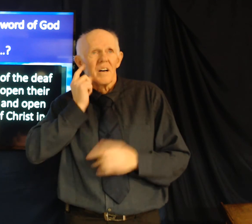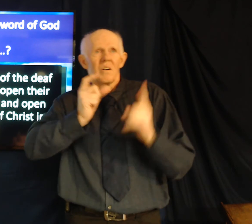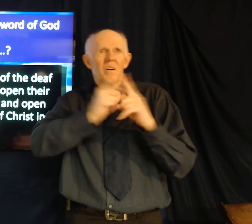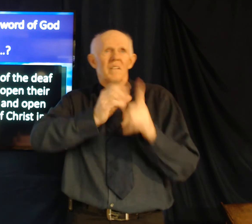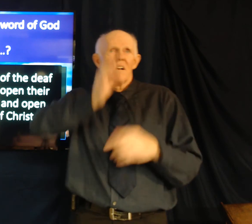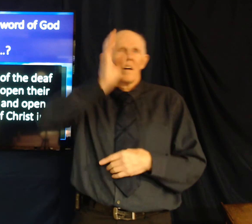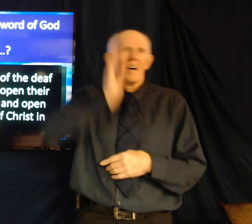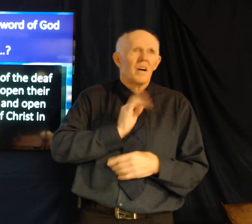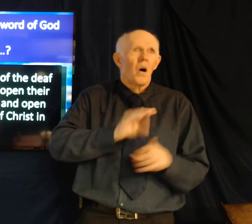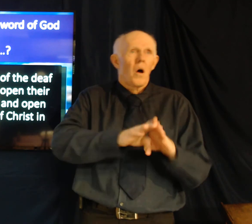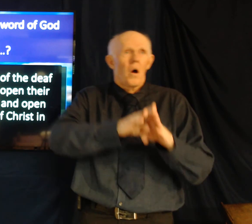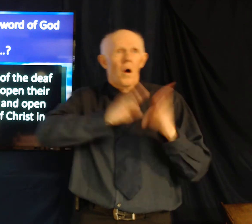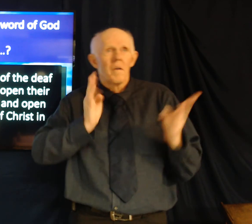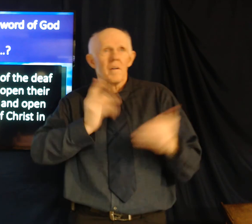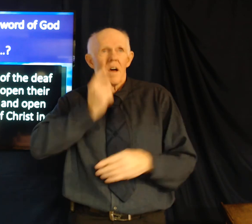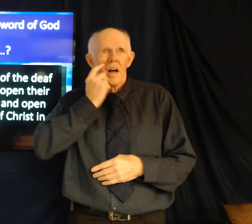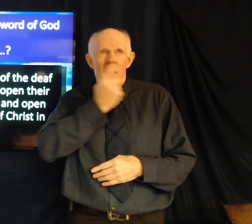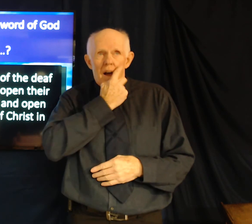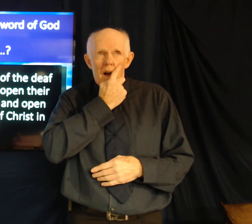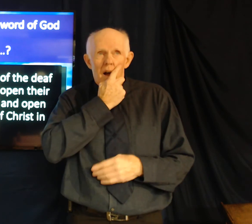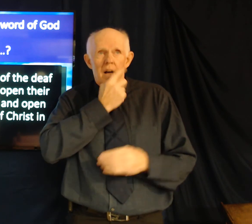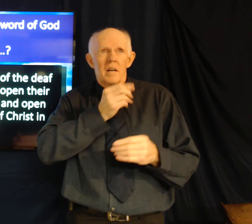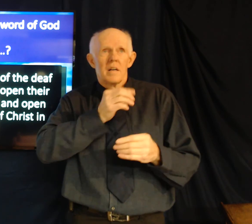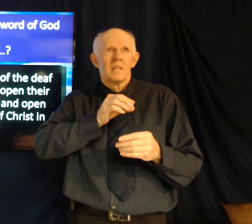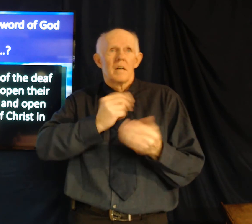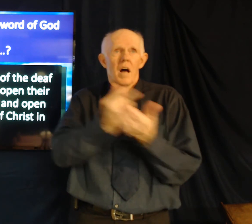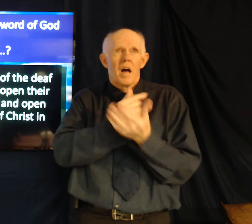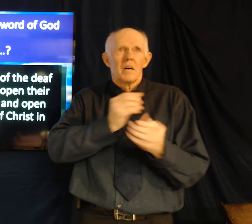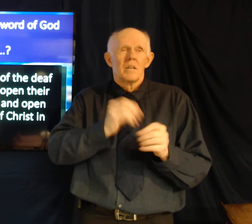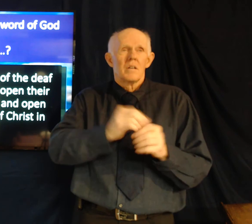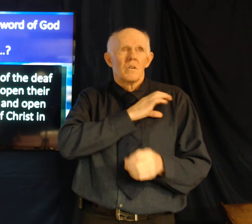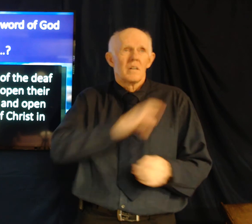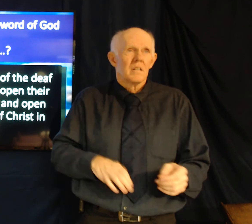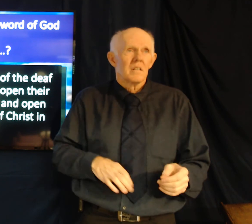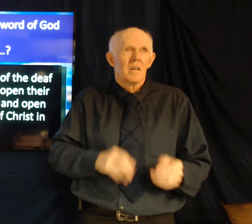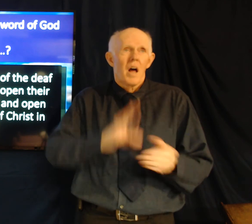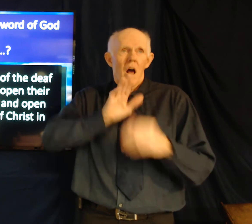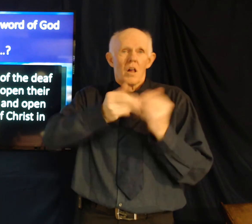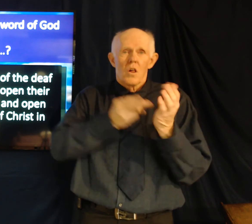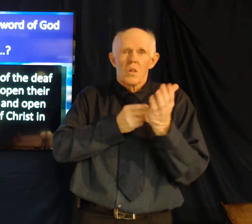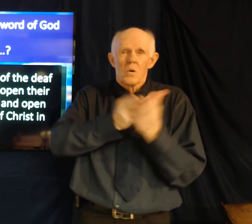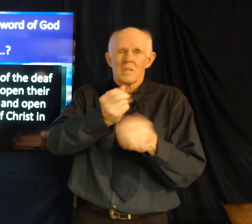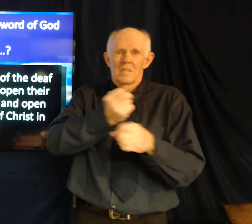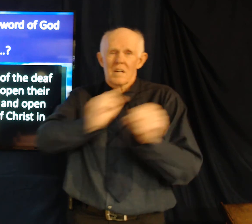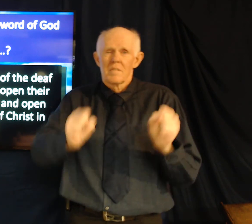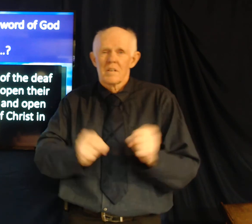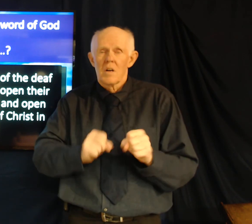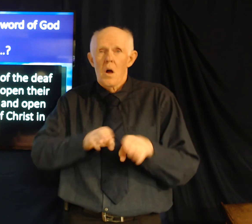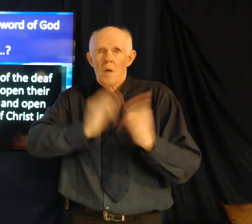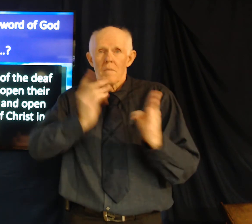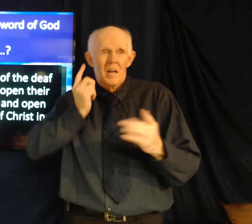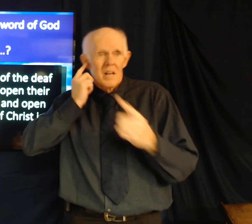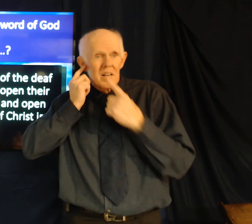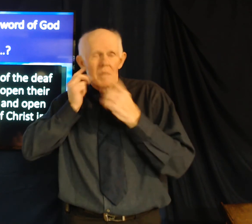to hear the word of god and open their eyes to see the gospel of christ in all truth to be solved